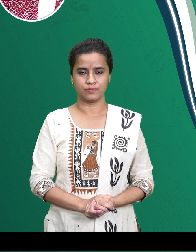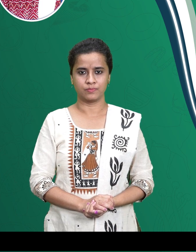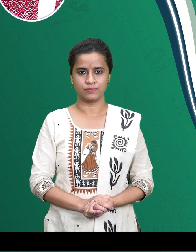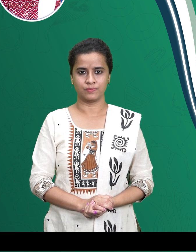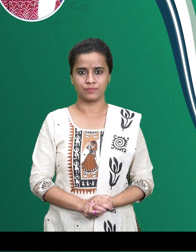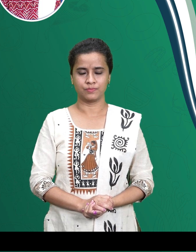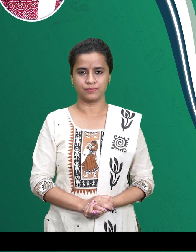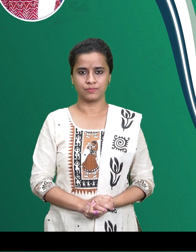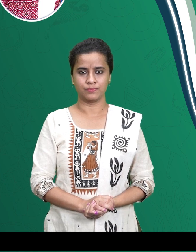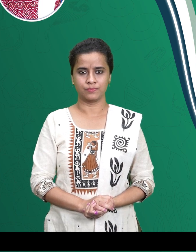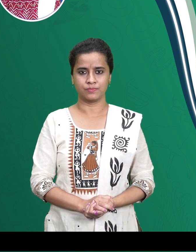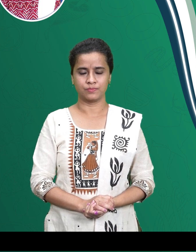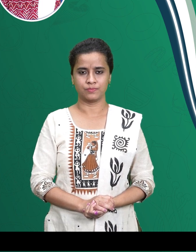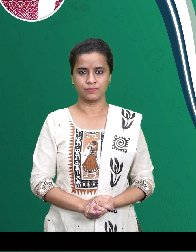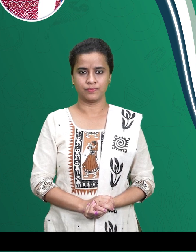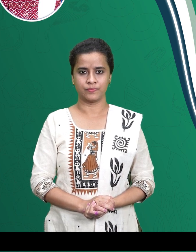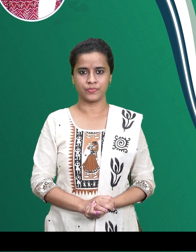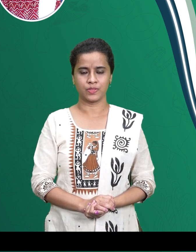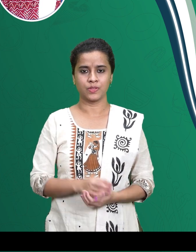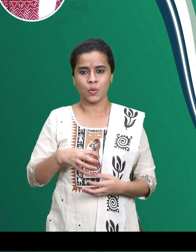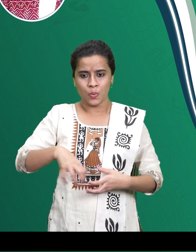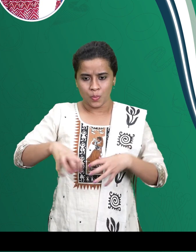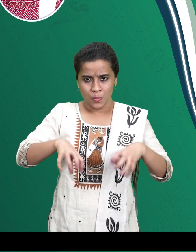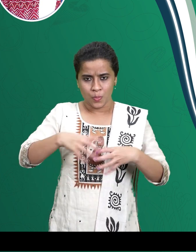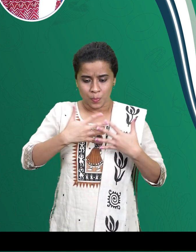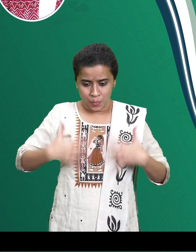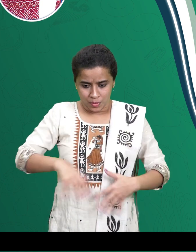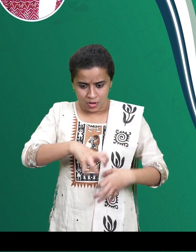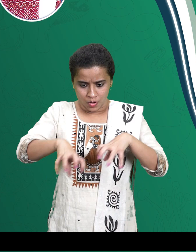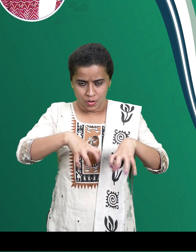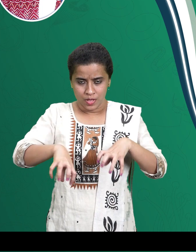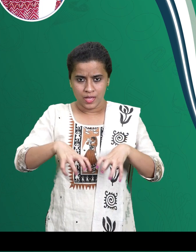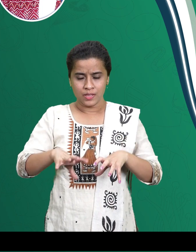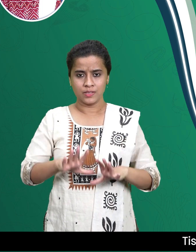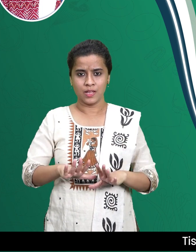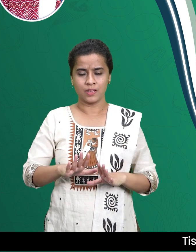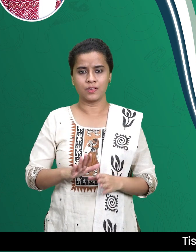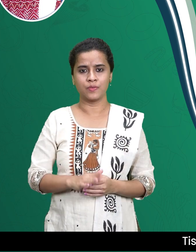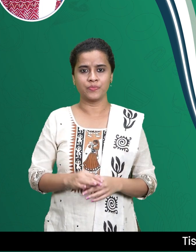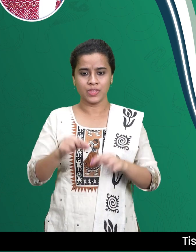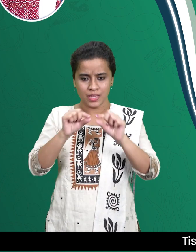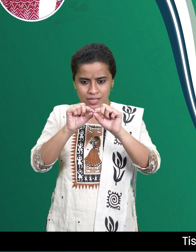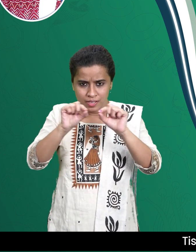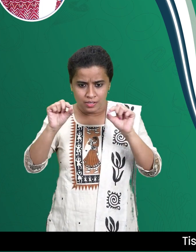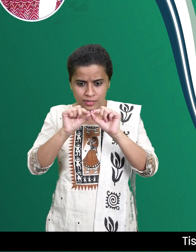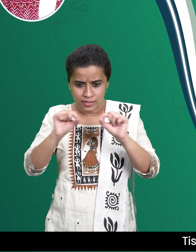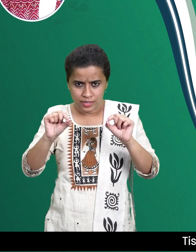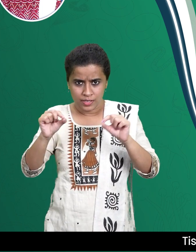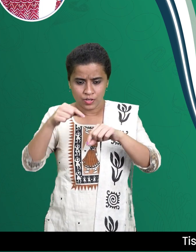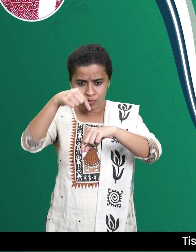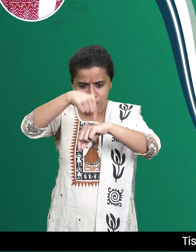Hydrophobia Organ-specific and tissue-specific